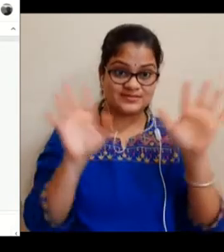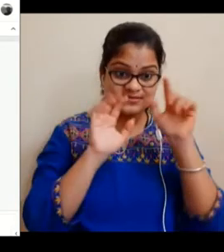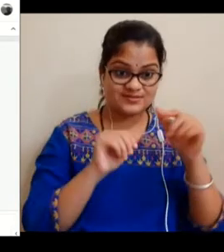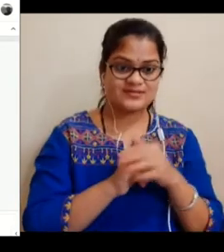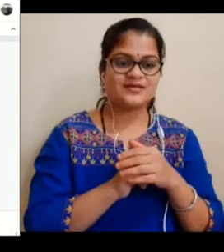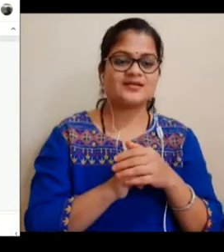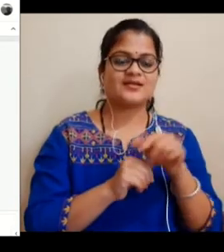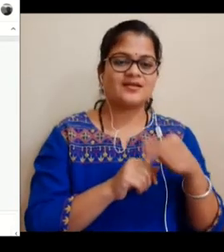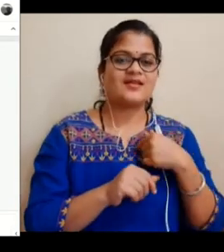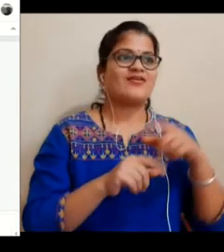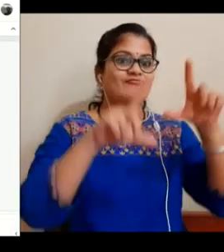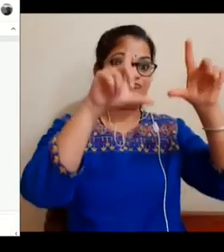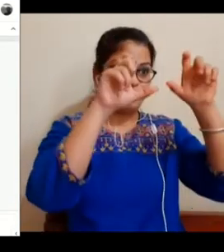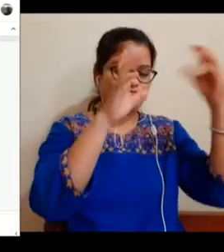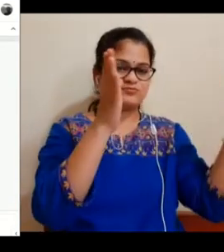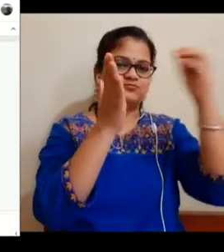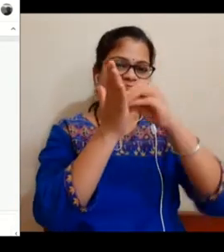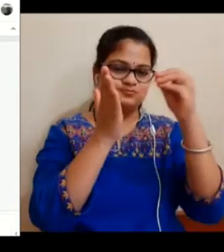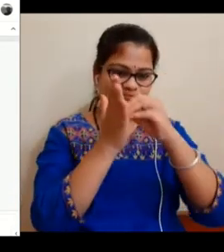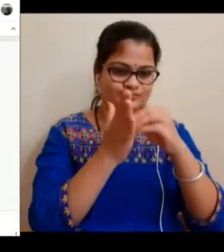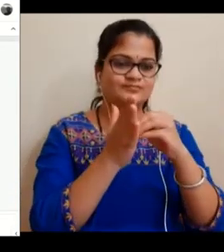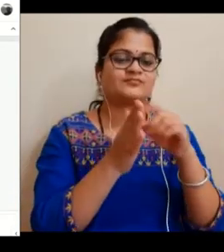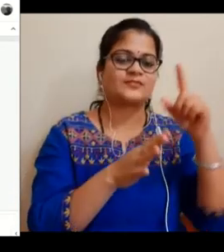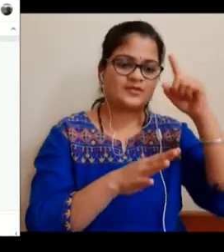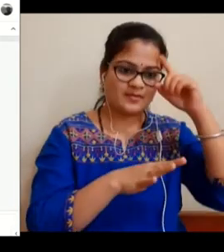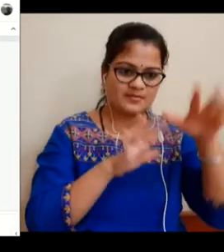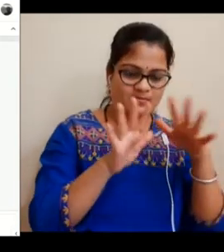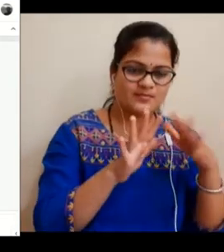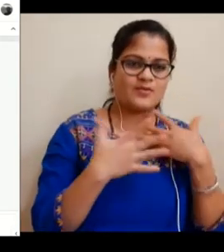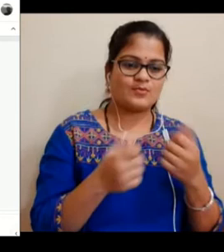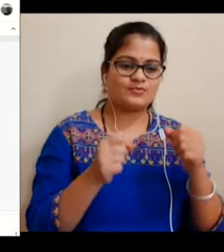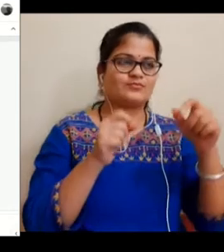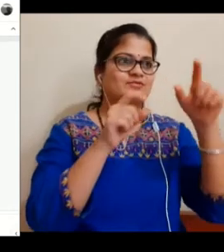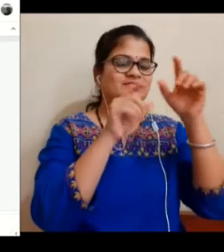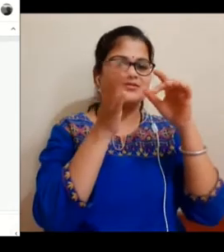So actually, I'm just inserting the images. I'm yet to make the.